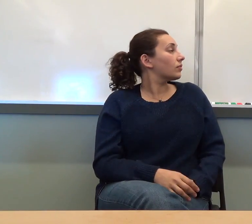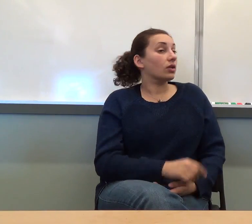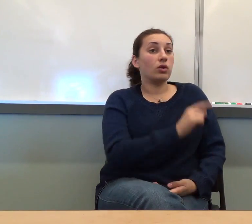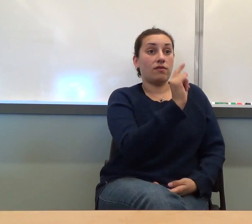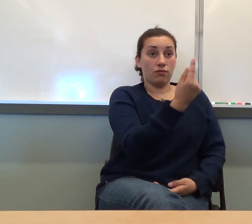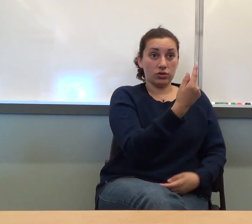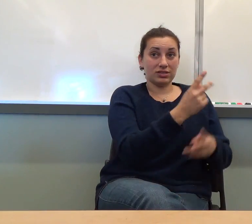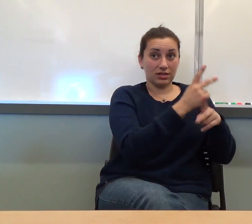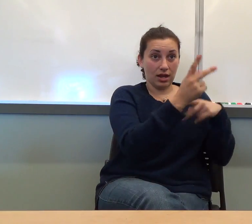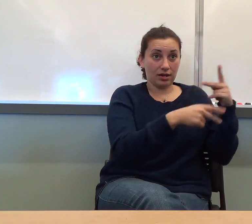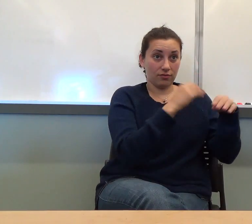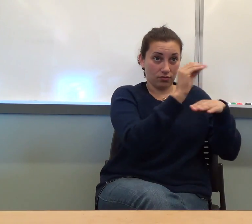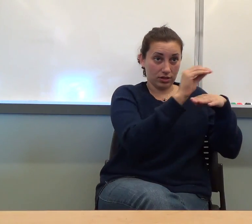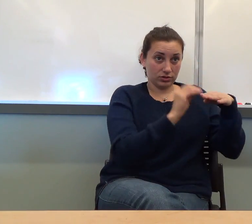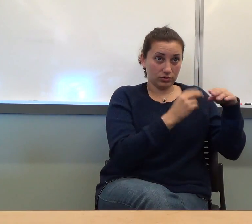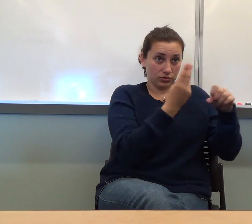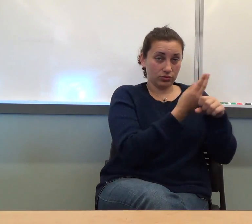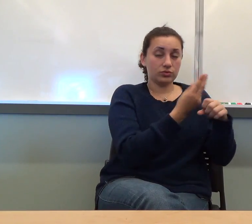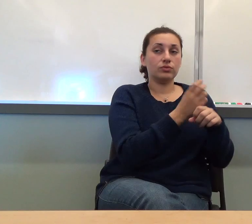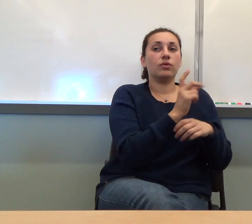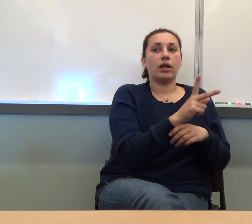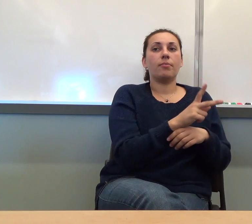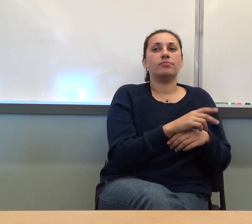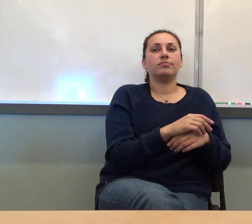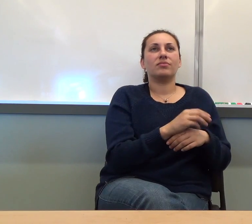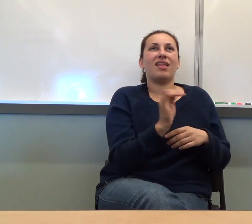let's say, parts in a whole.